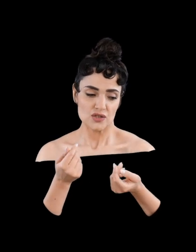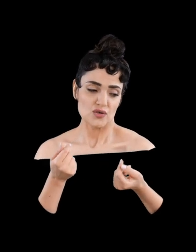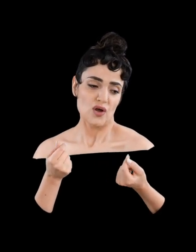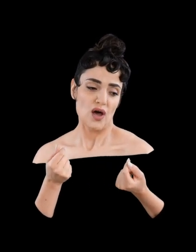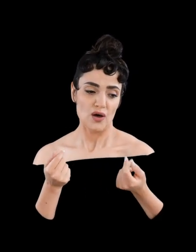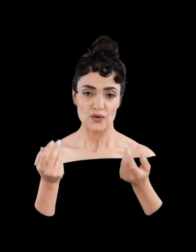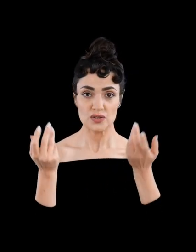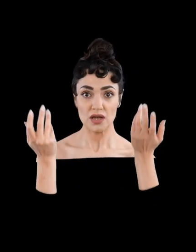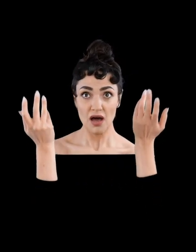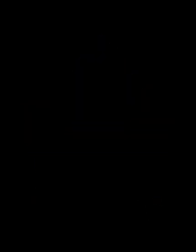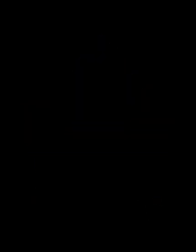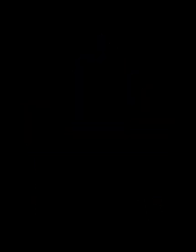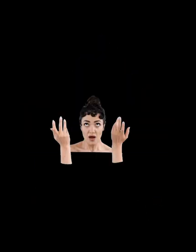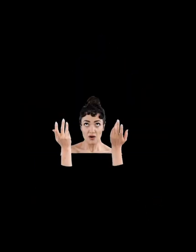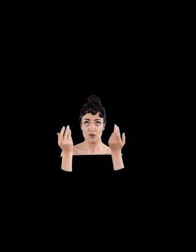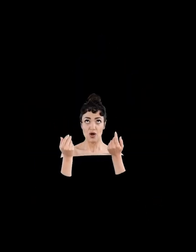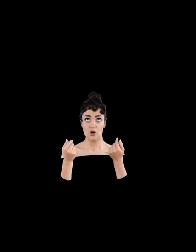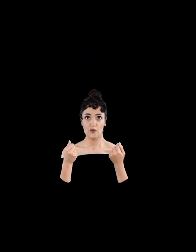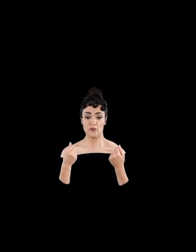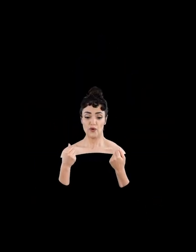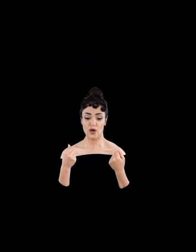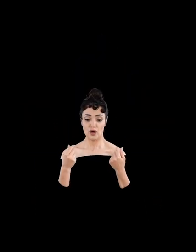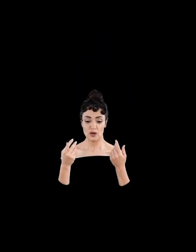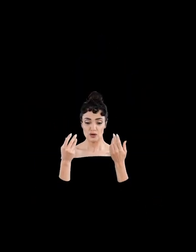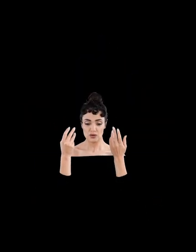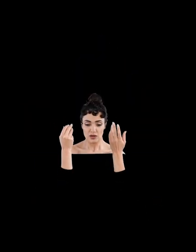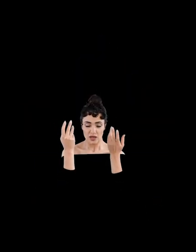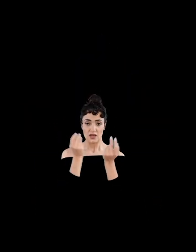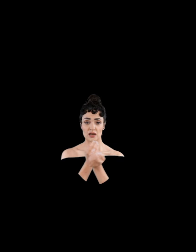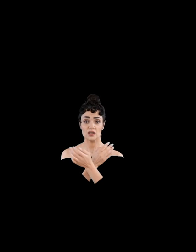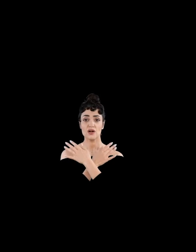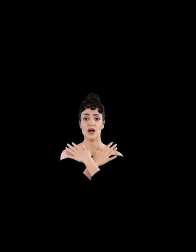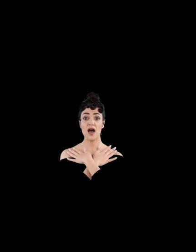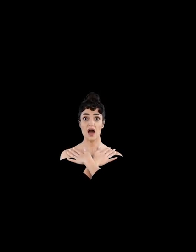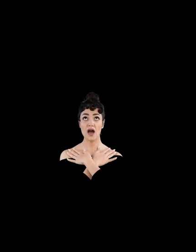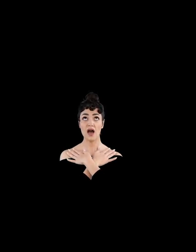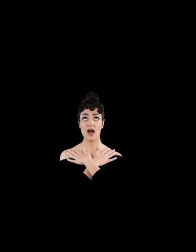strolls Her offer And cries